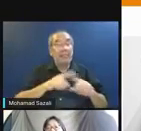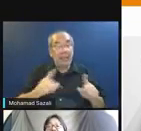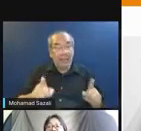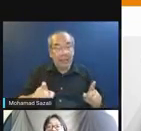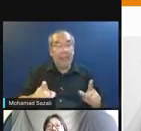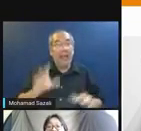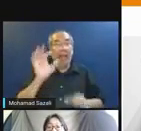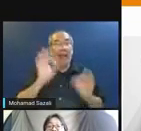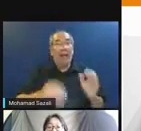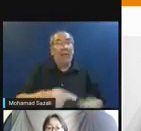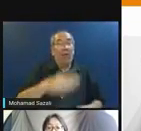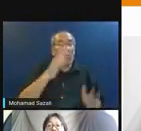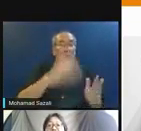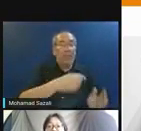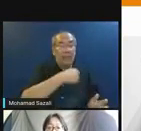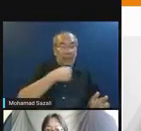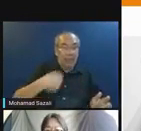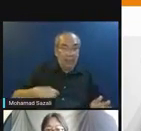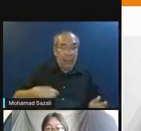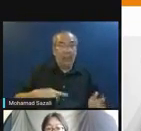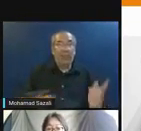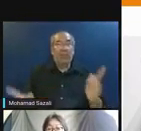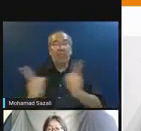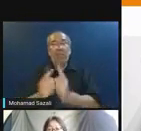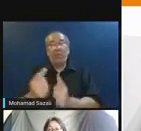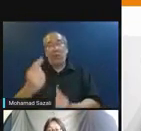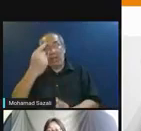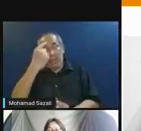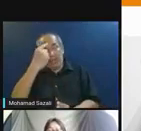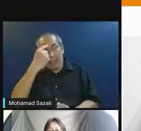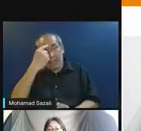short, sign language is not universal.